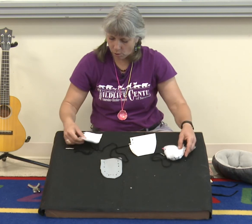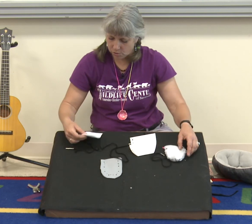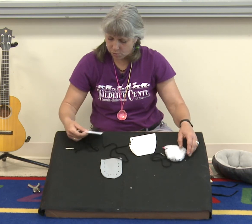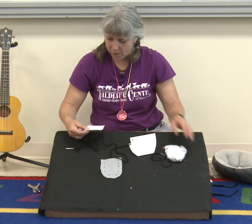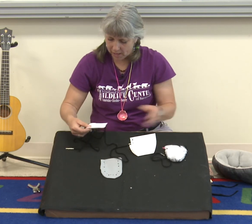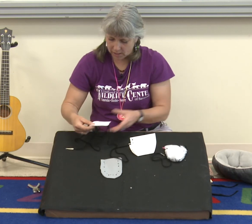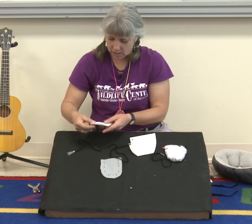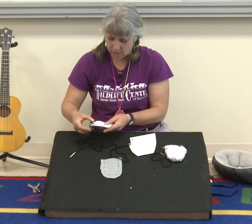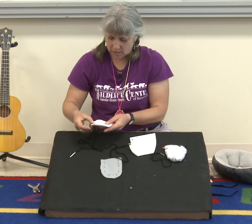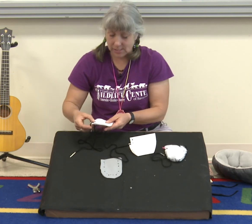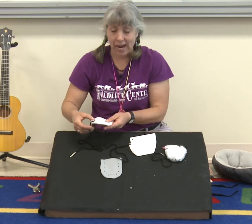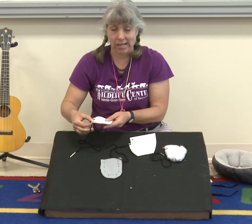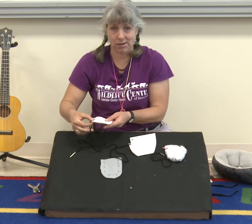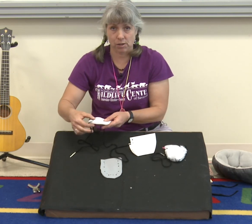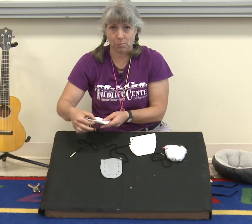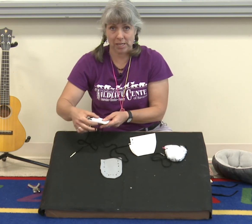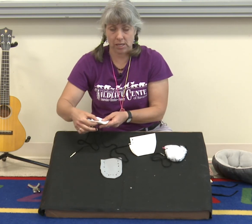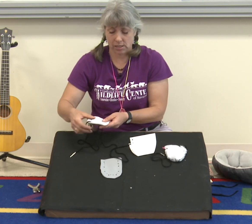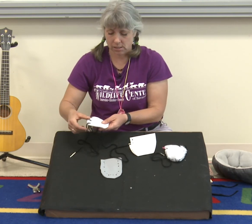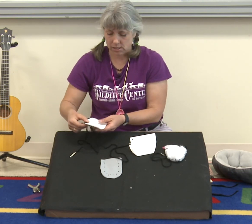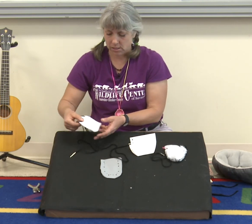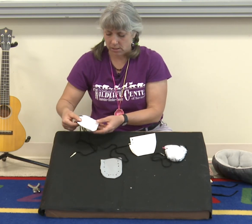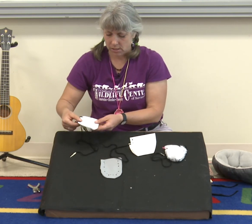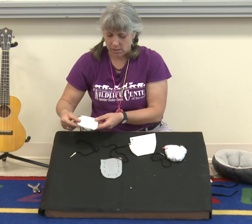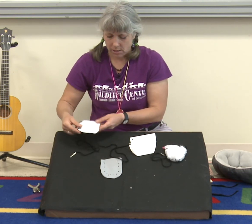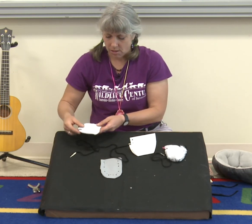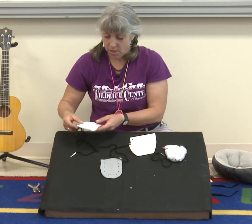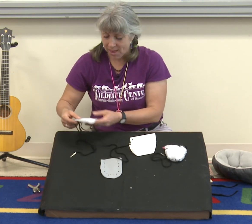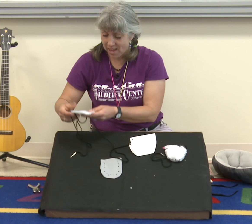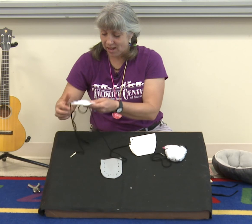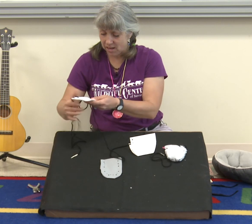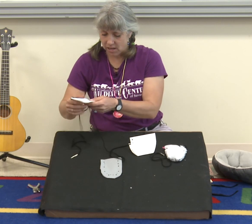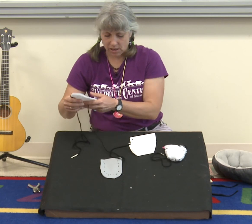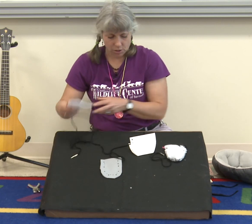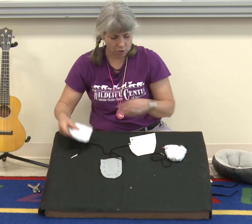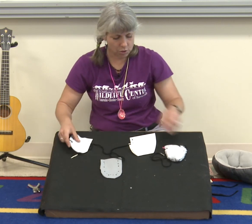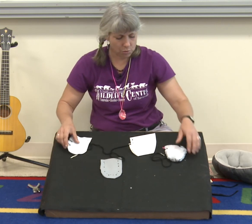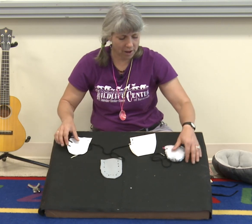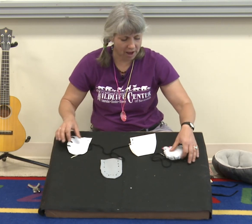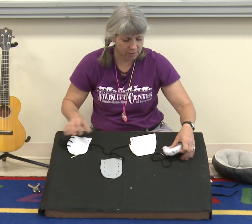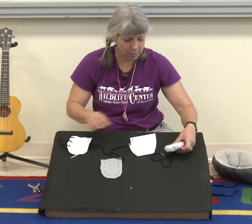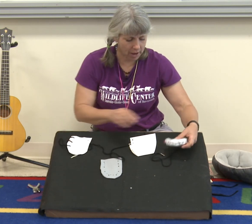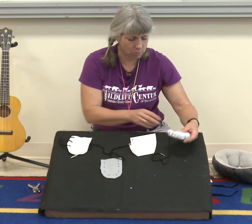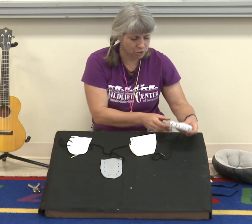you make, the tighter it'll be. Then you have a pouch